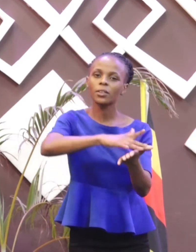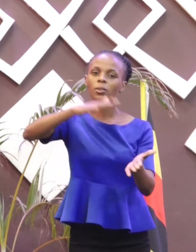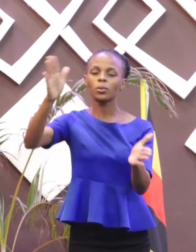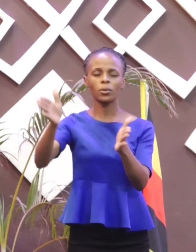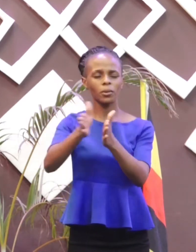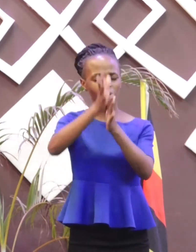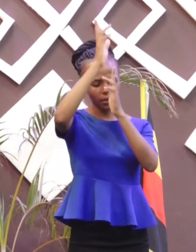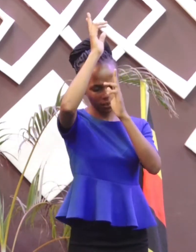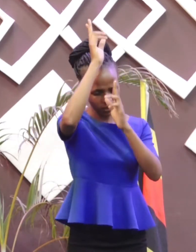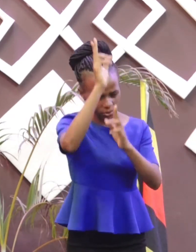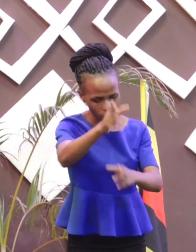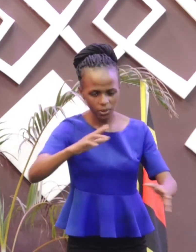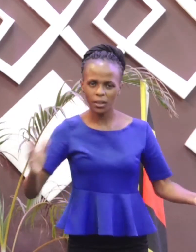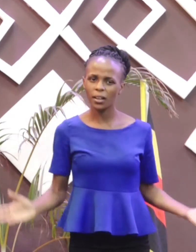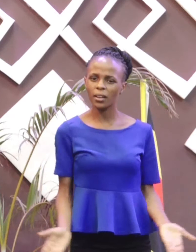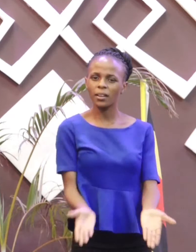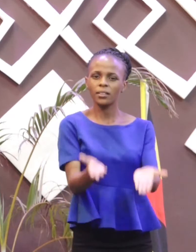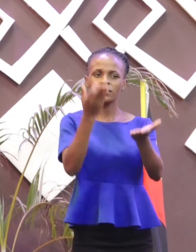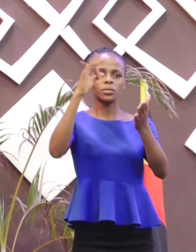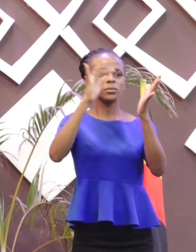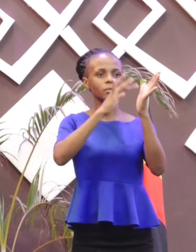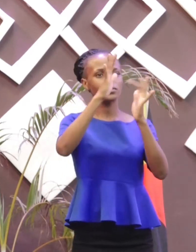Kristo kwali bikkulibwa.